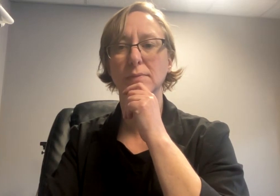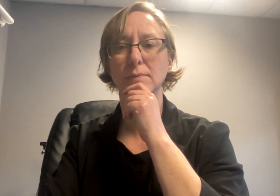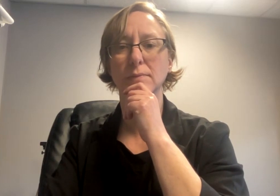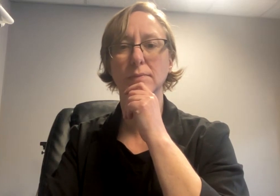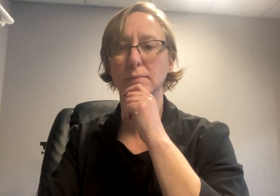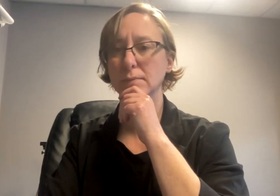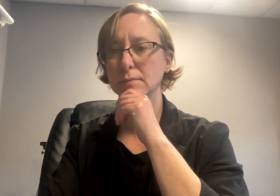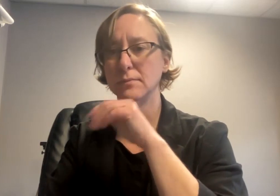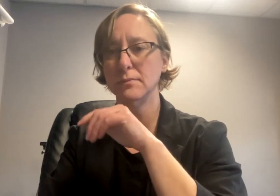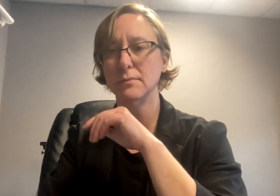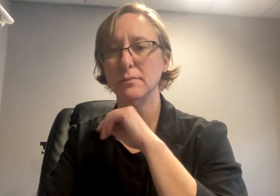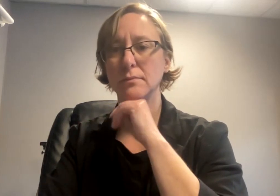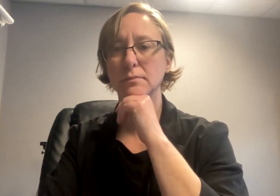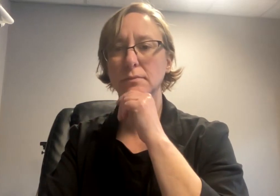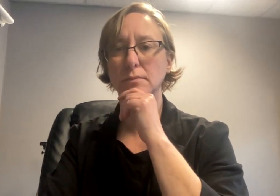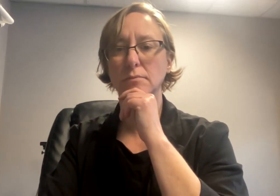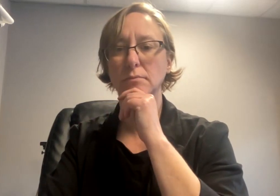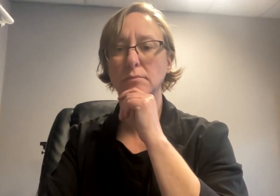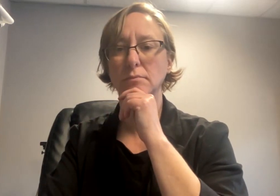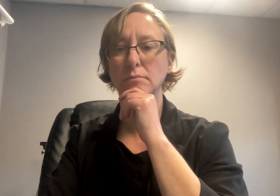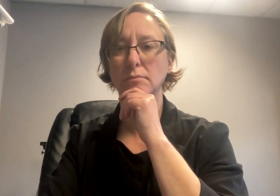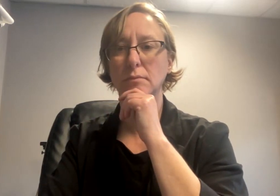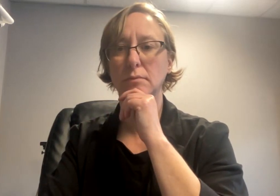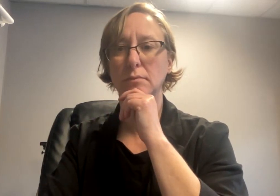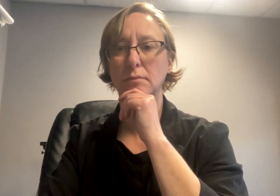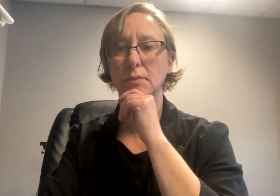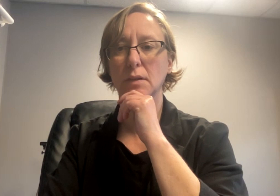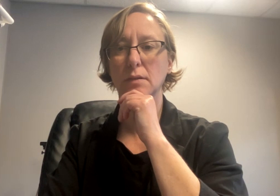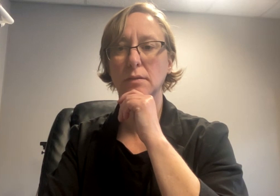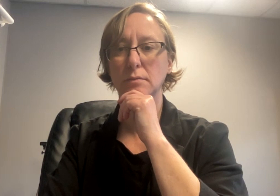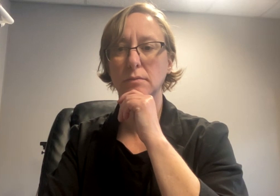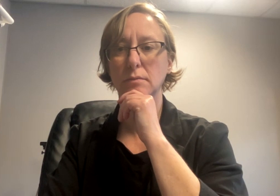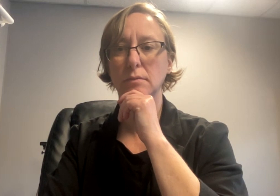There has to be some kind of research behind it.